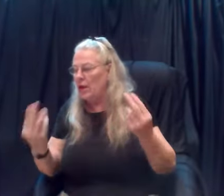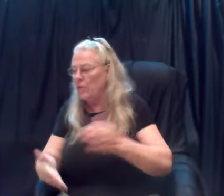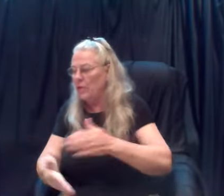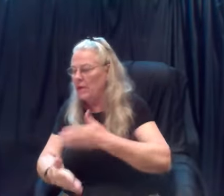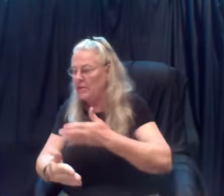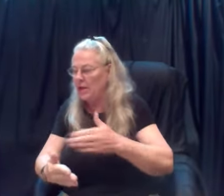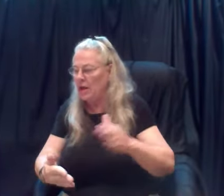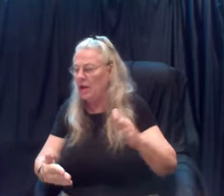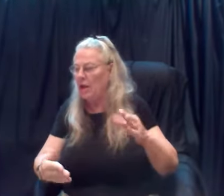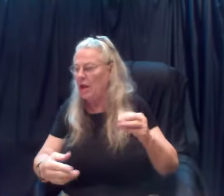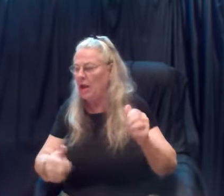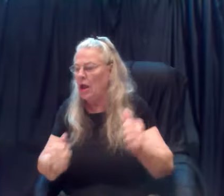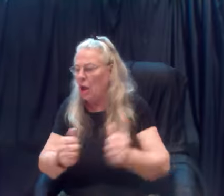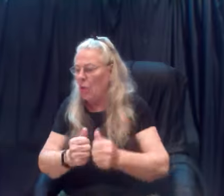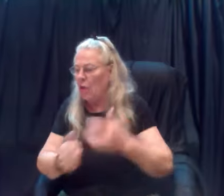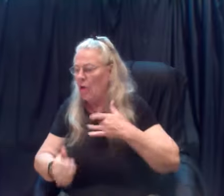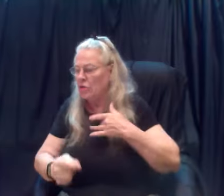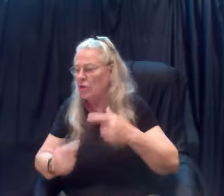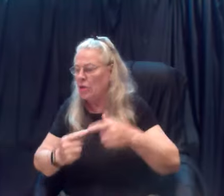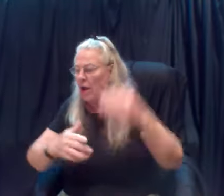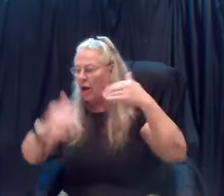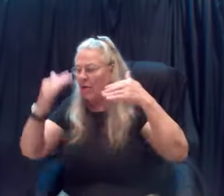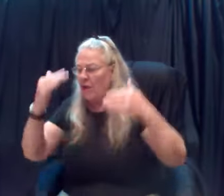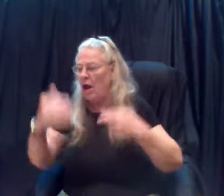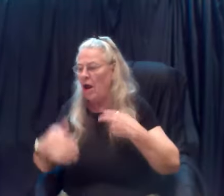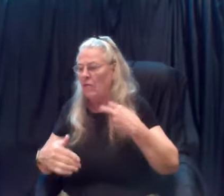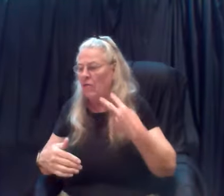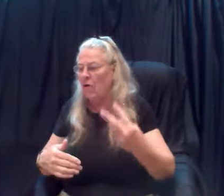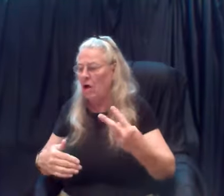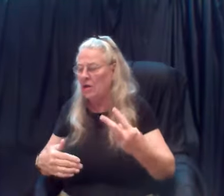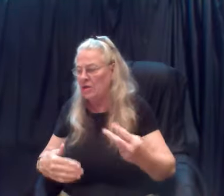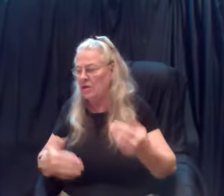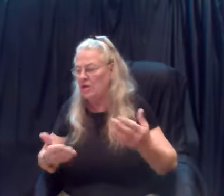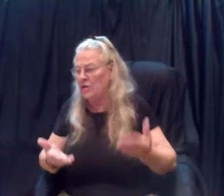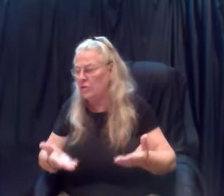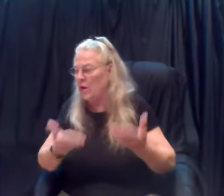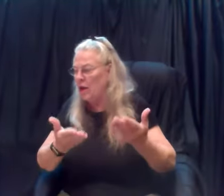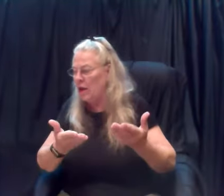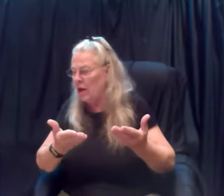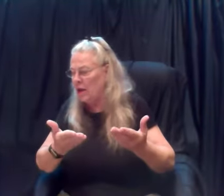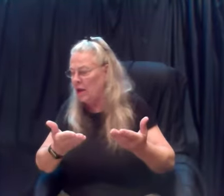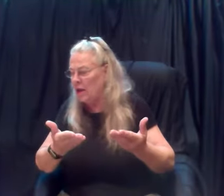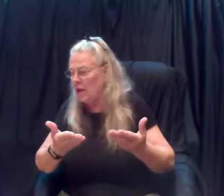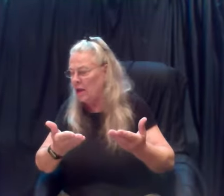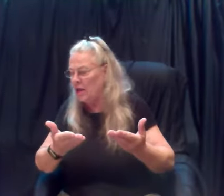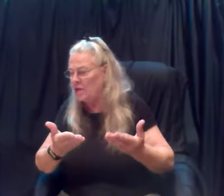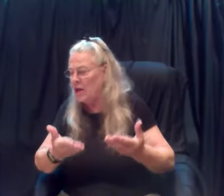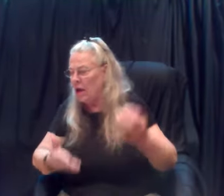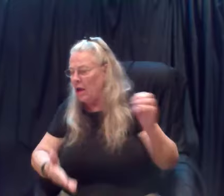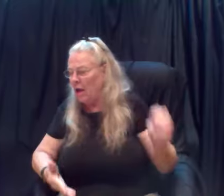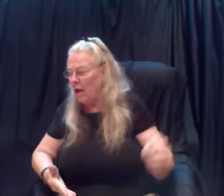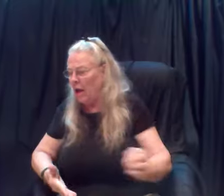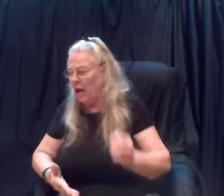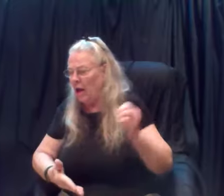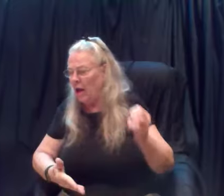Hallelujah, say, with hearts to heaven and voices raise.